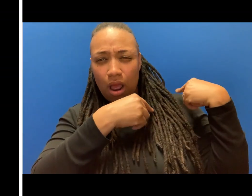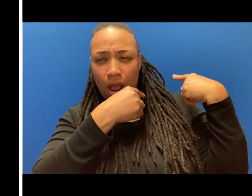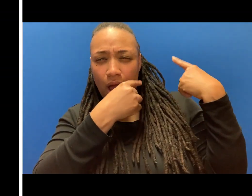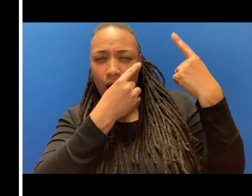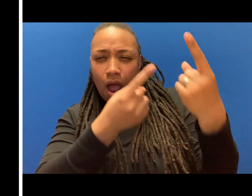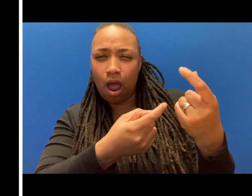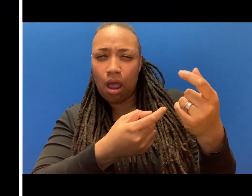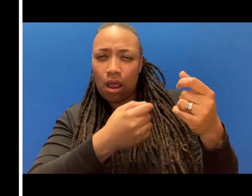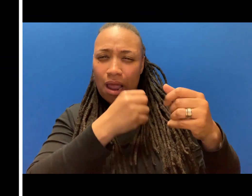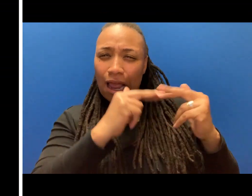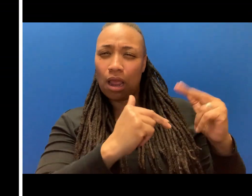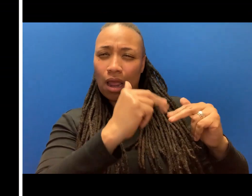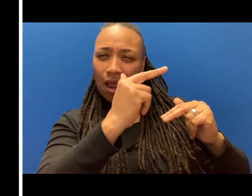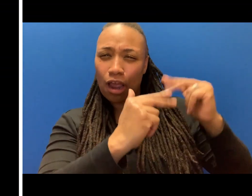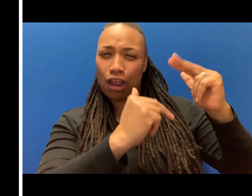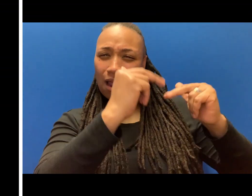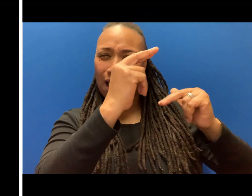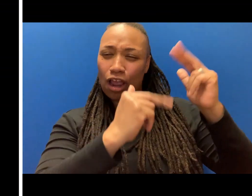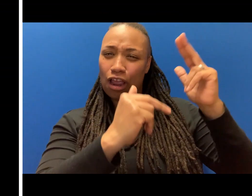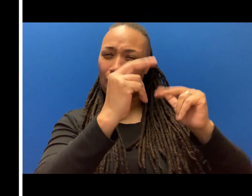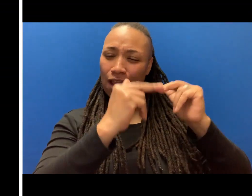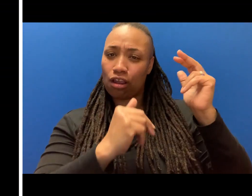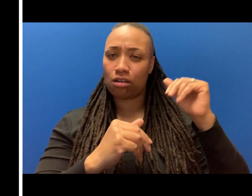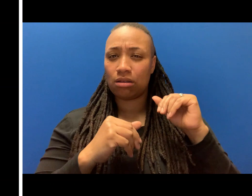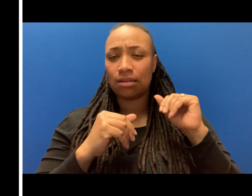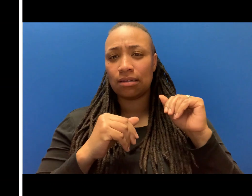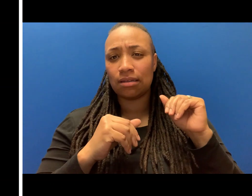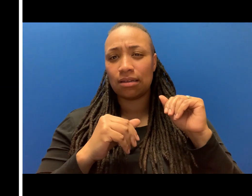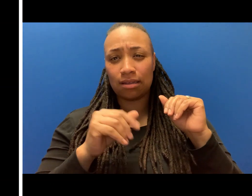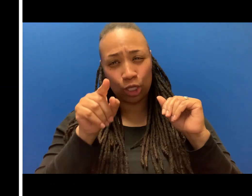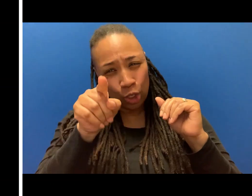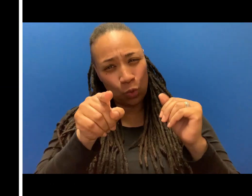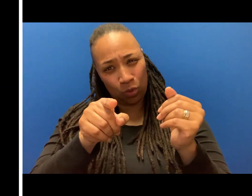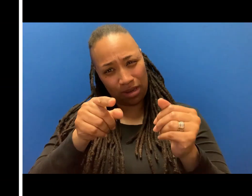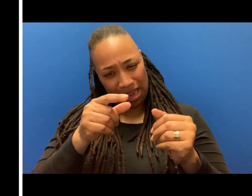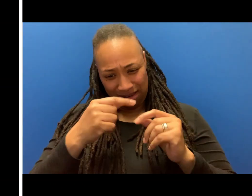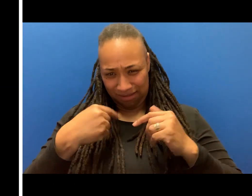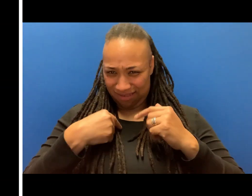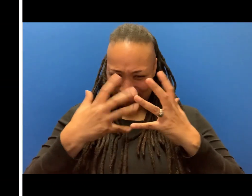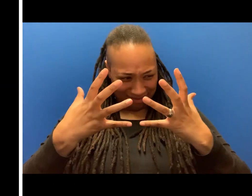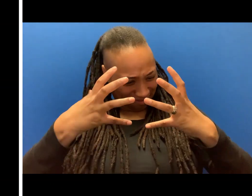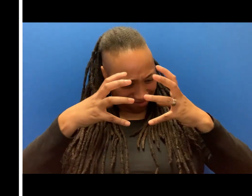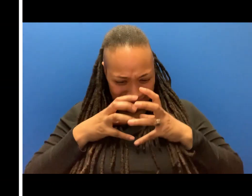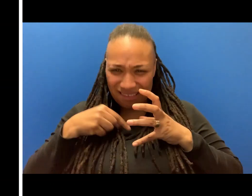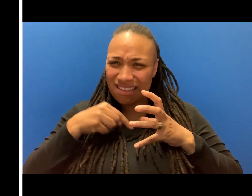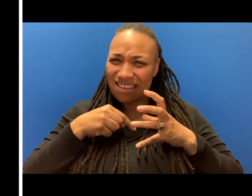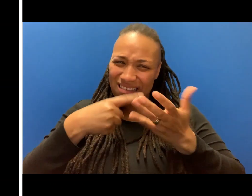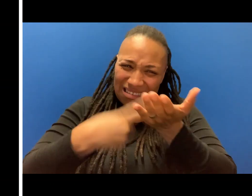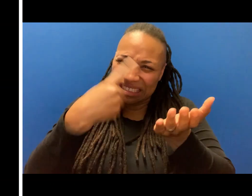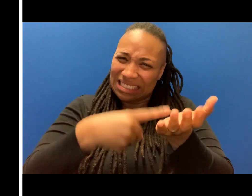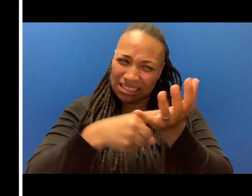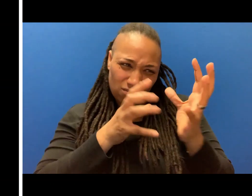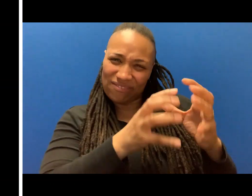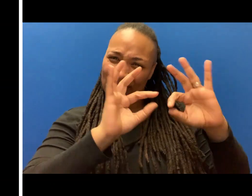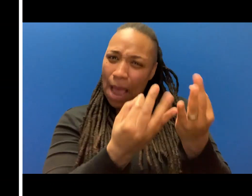system after system to try to tell ourselves that we're better than everyone else? As soon as you start talking about